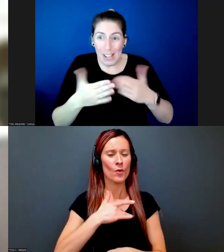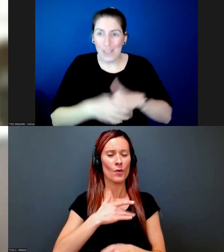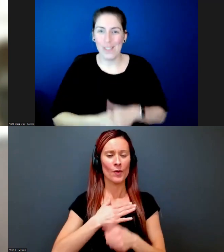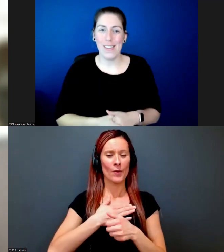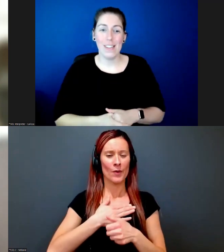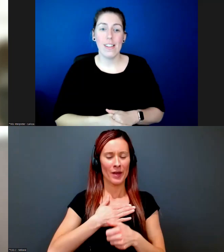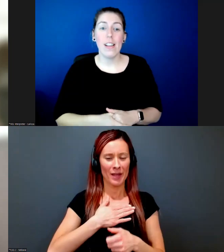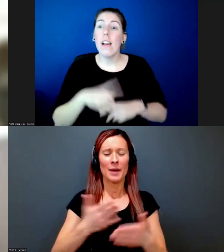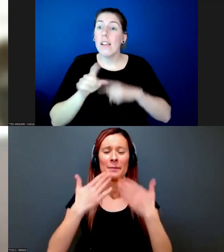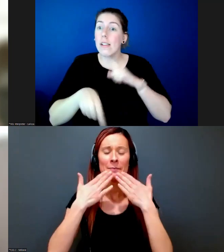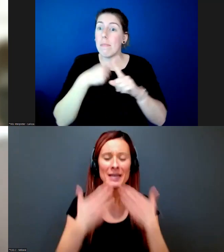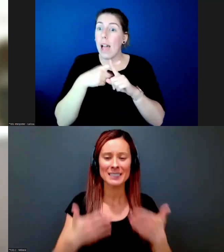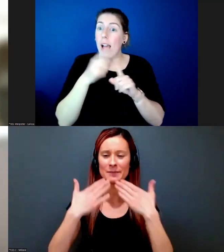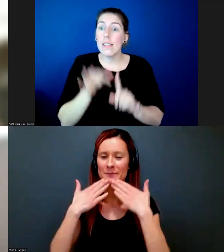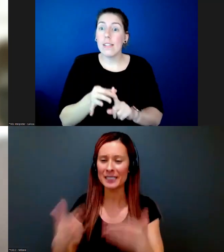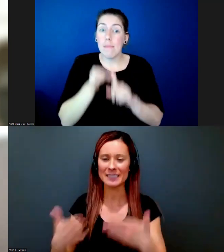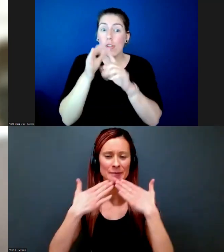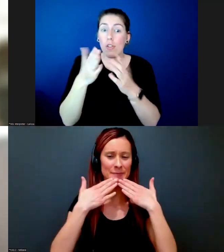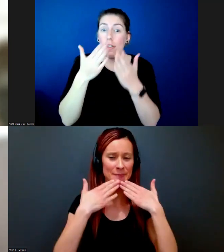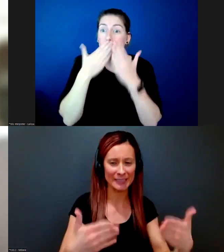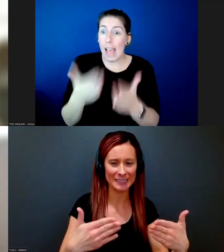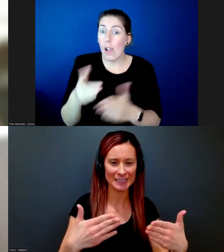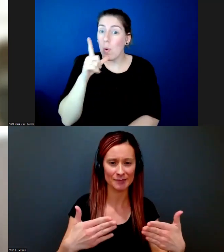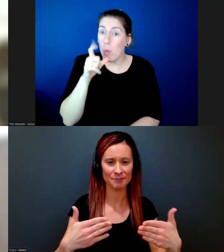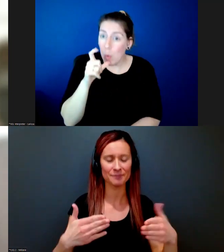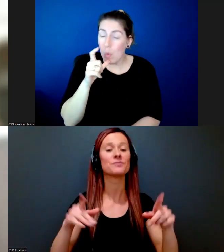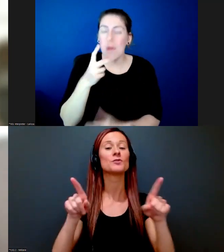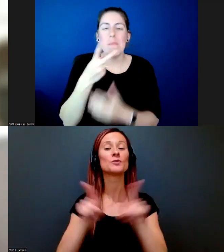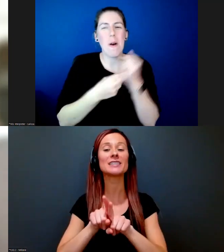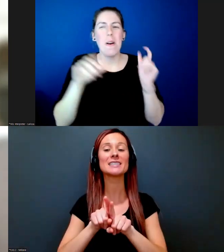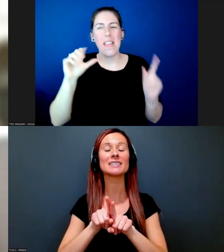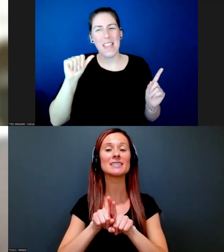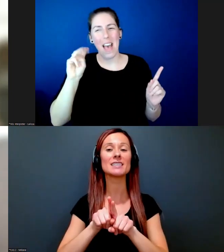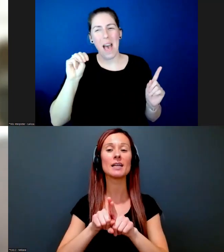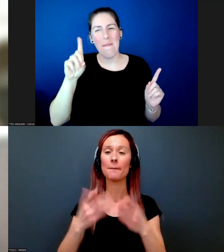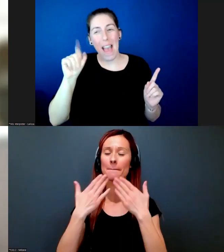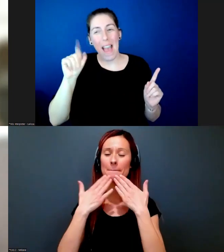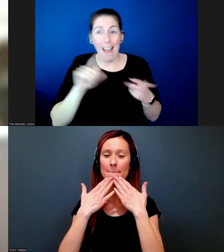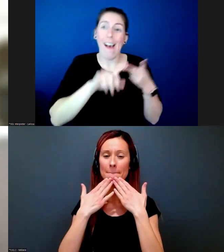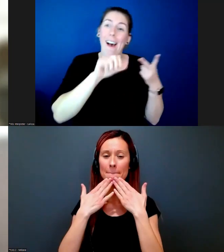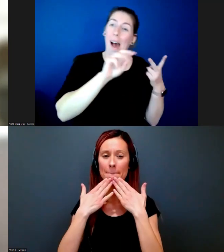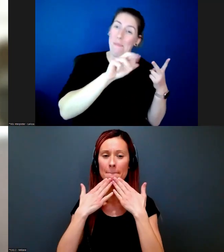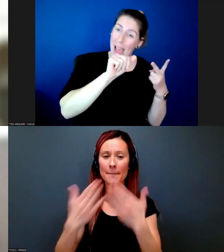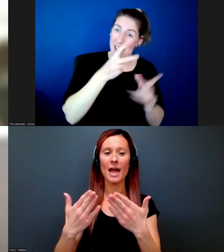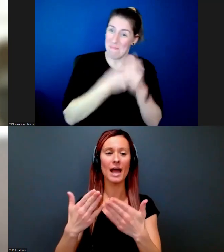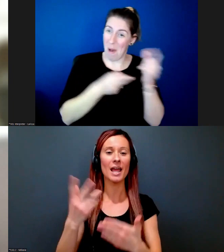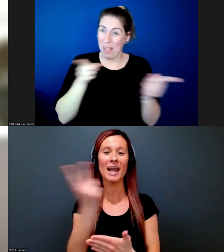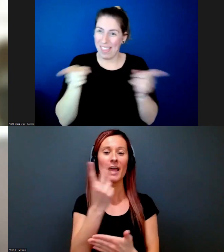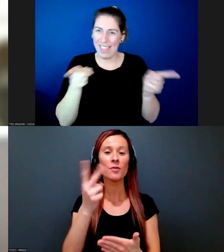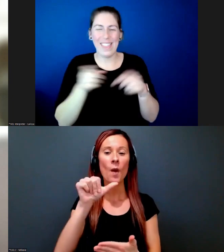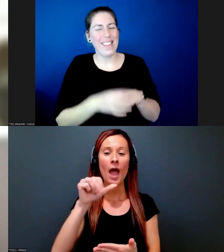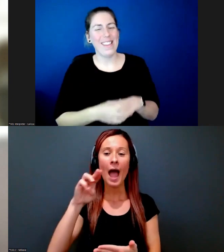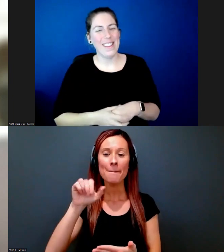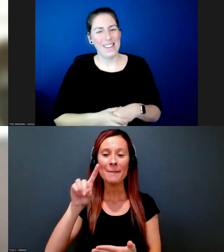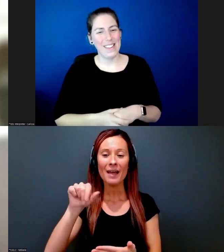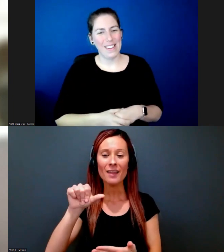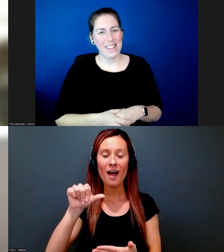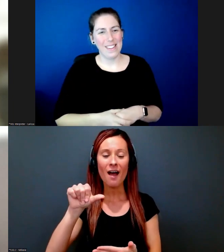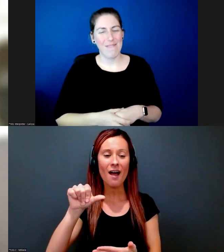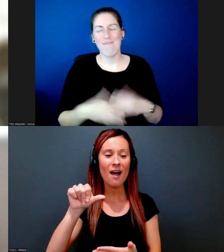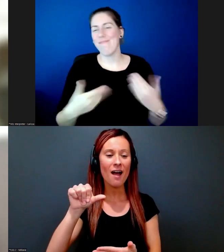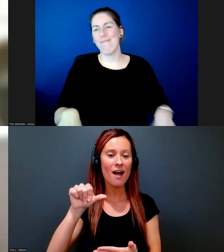to put a special shout out to both the Amandas, actually, who I just